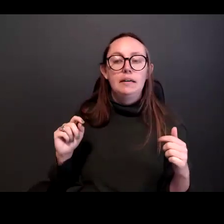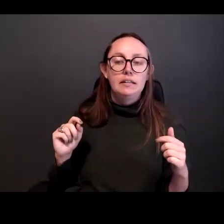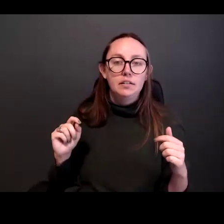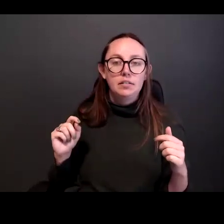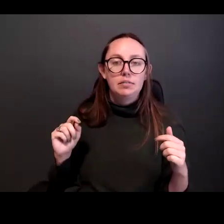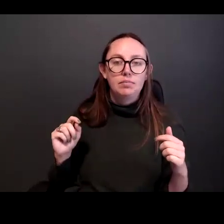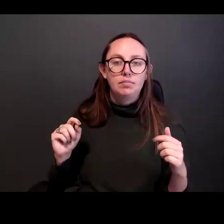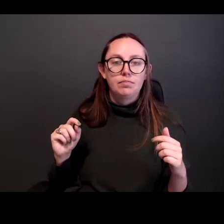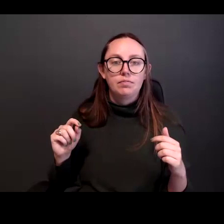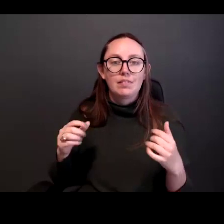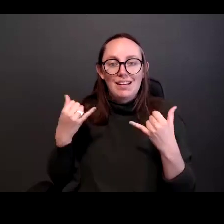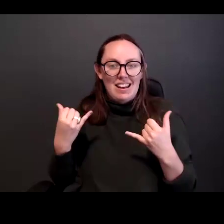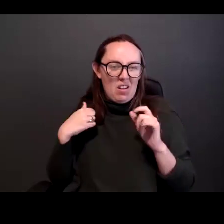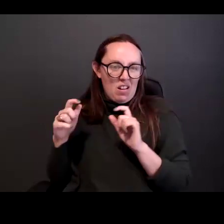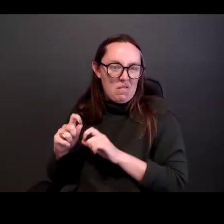Okay.